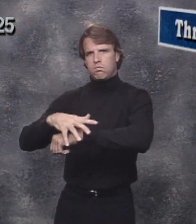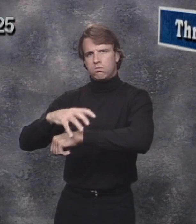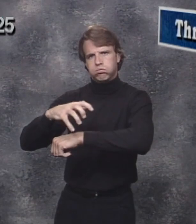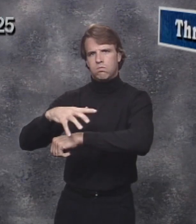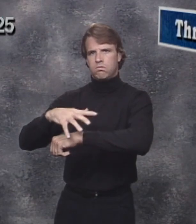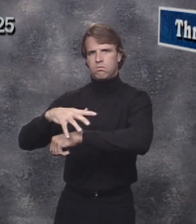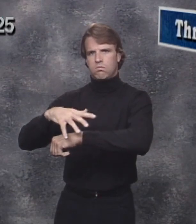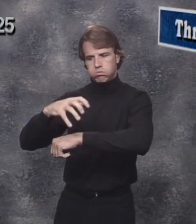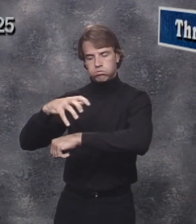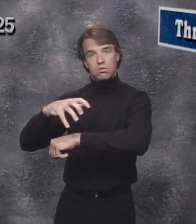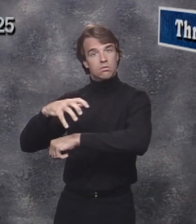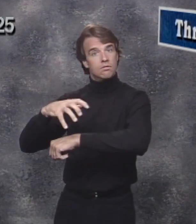Throb.